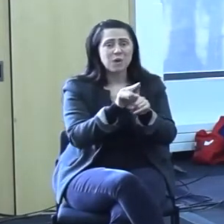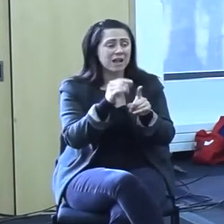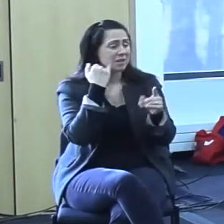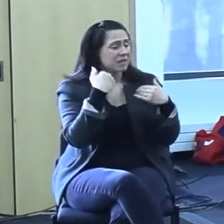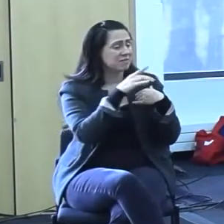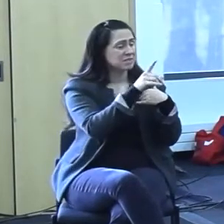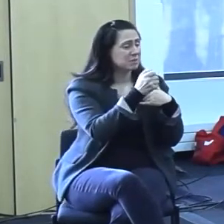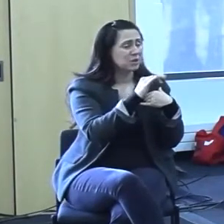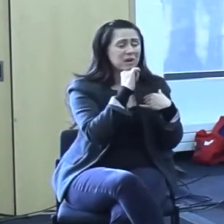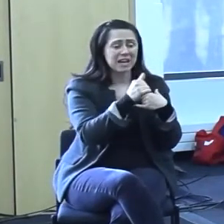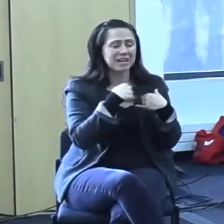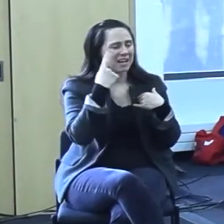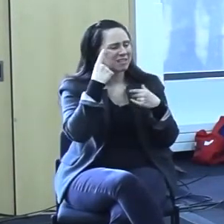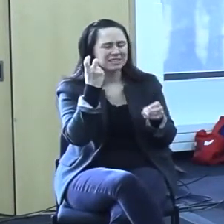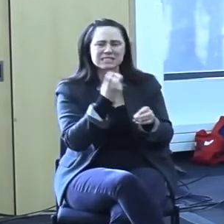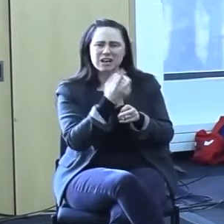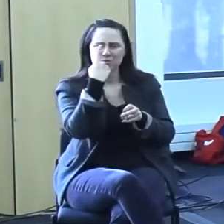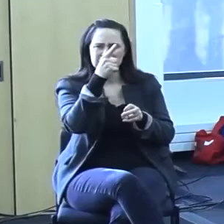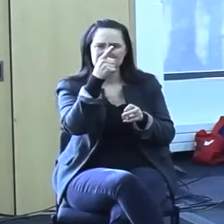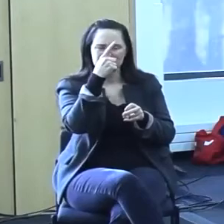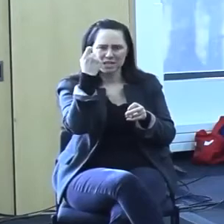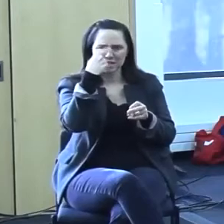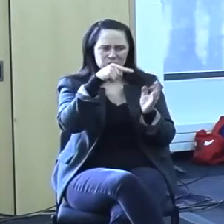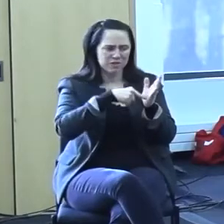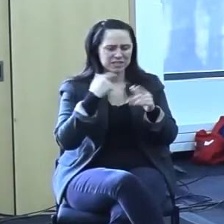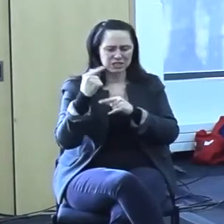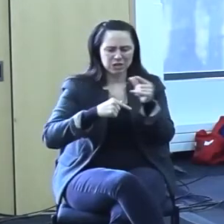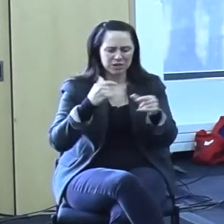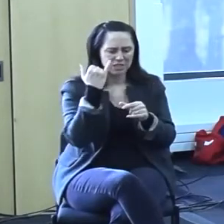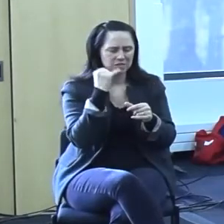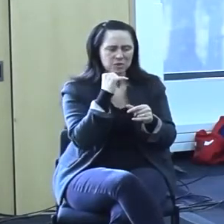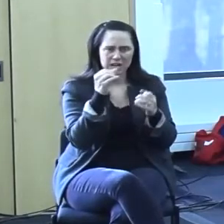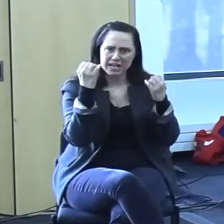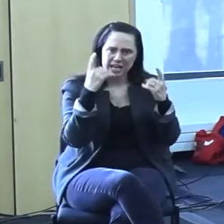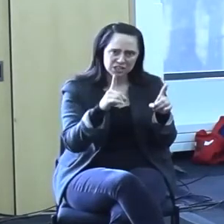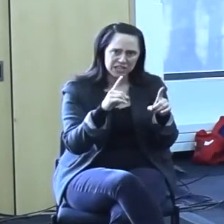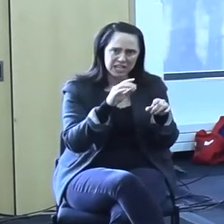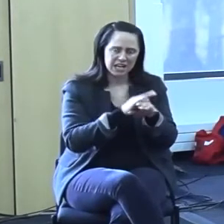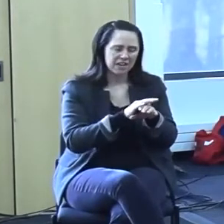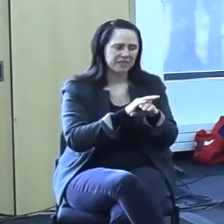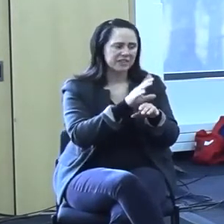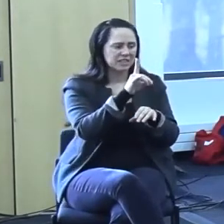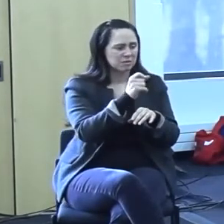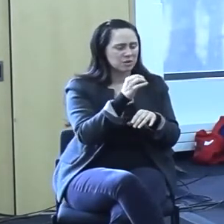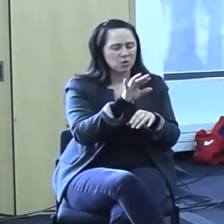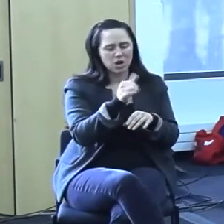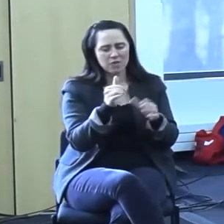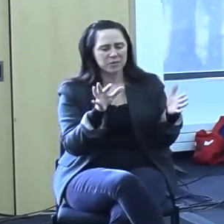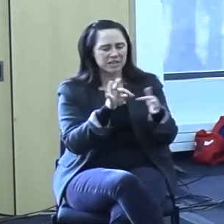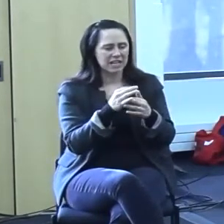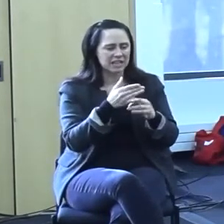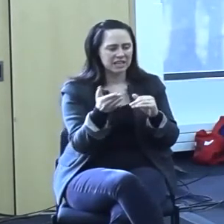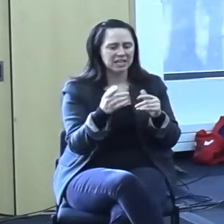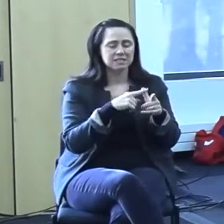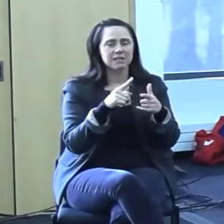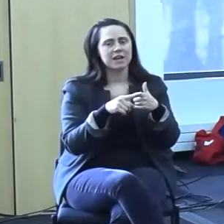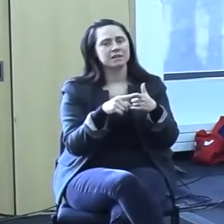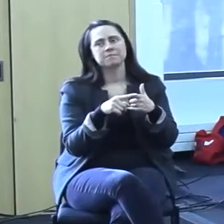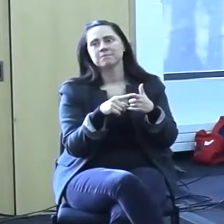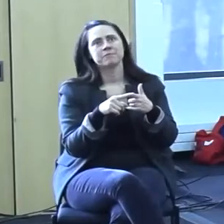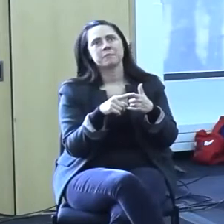it's just tough because in this generation, if they're not educated like on the disabilities or other related things, then it